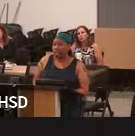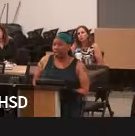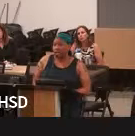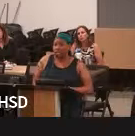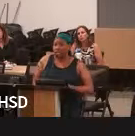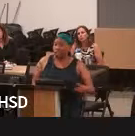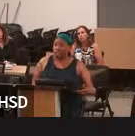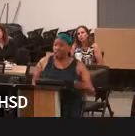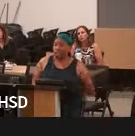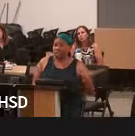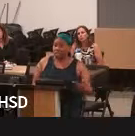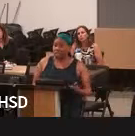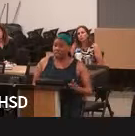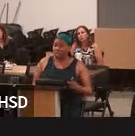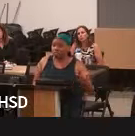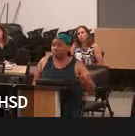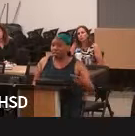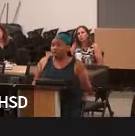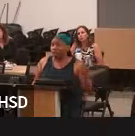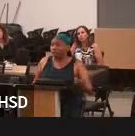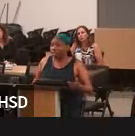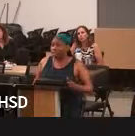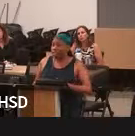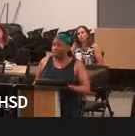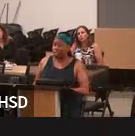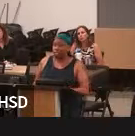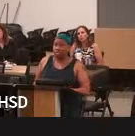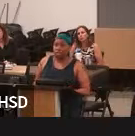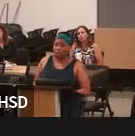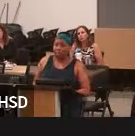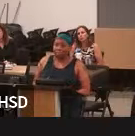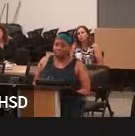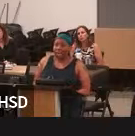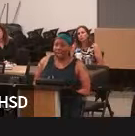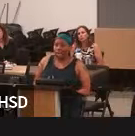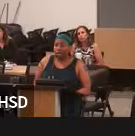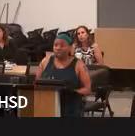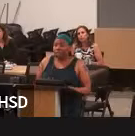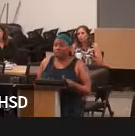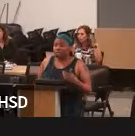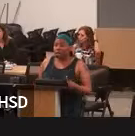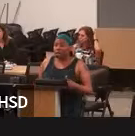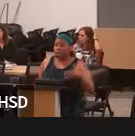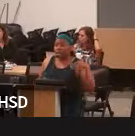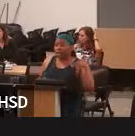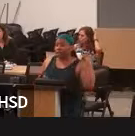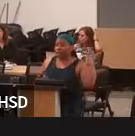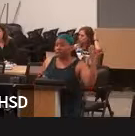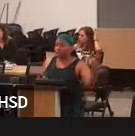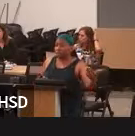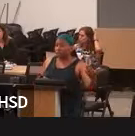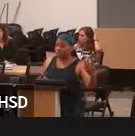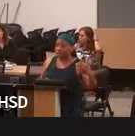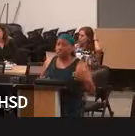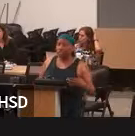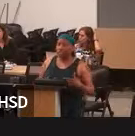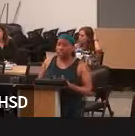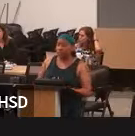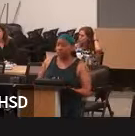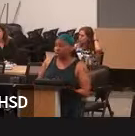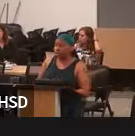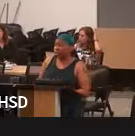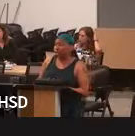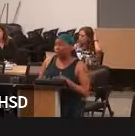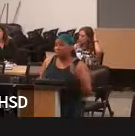this. Teachers and administrators responding quickly to these incidents. There being a greater accountability for students to use